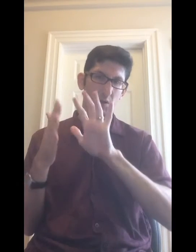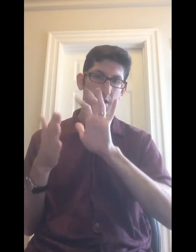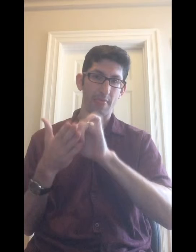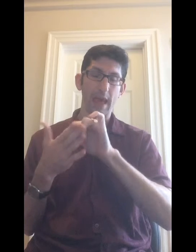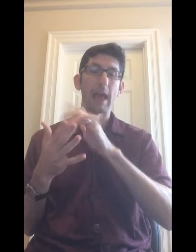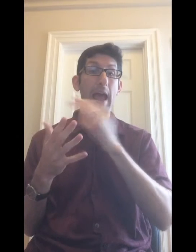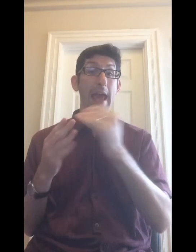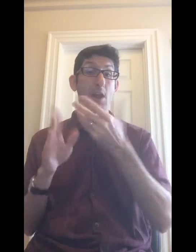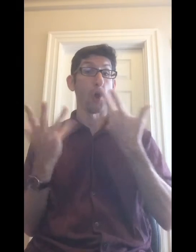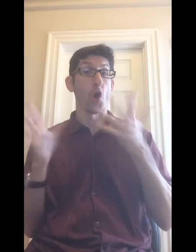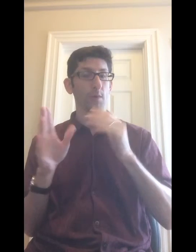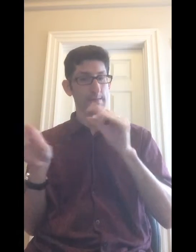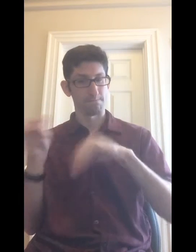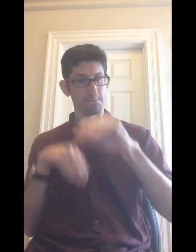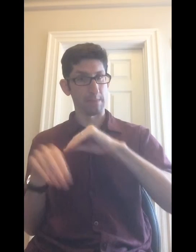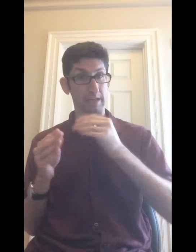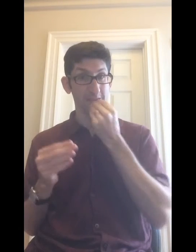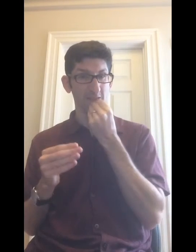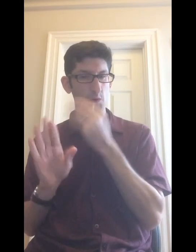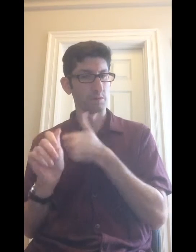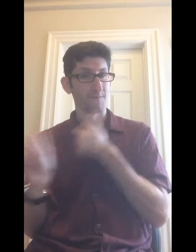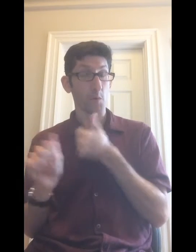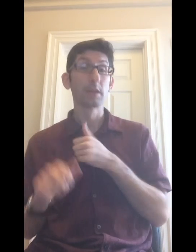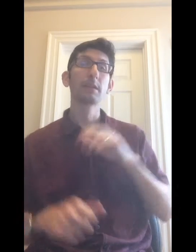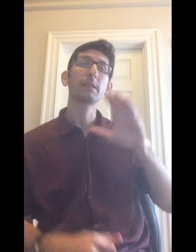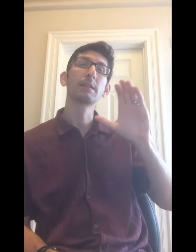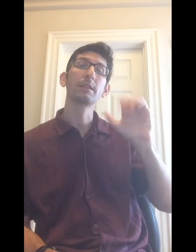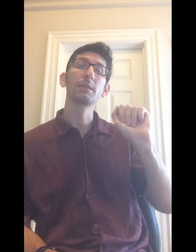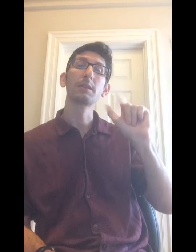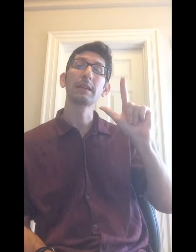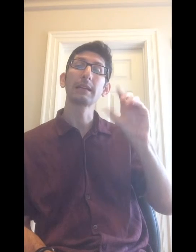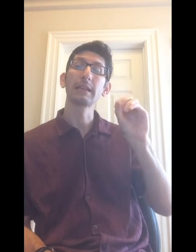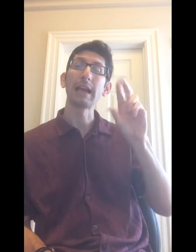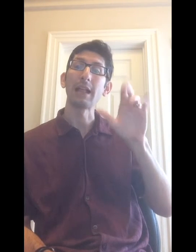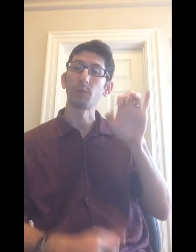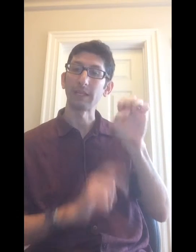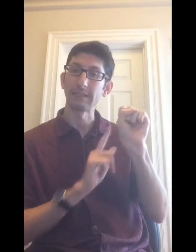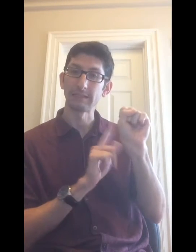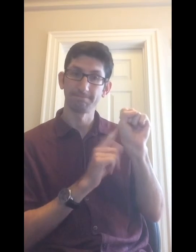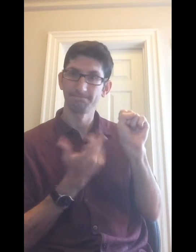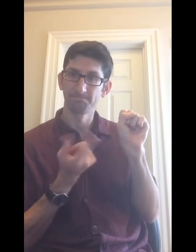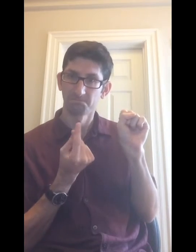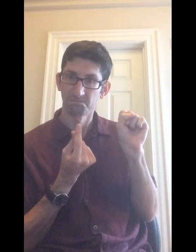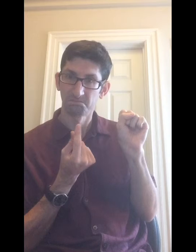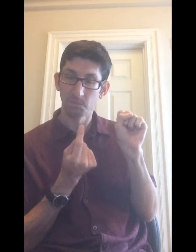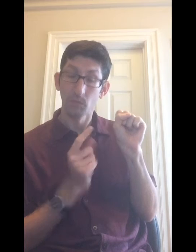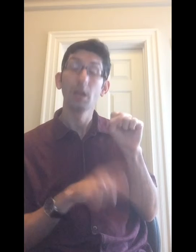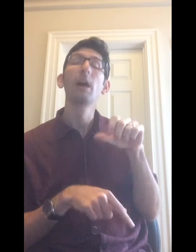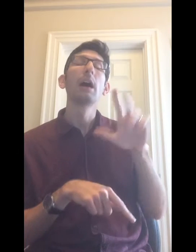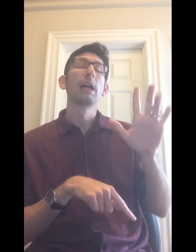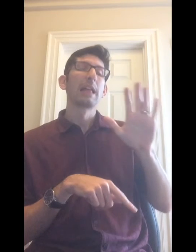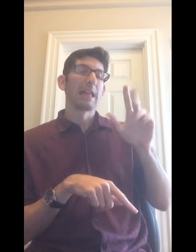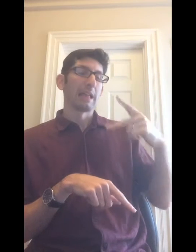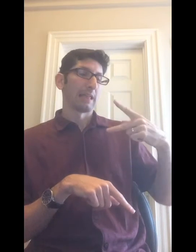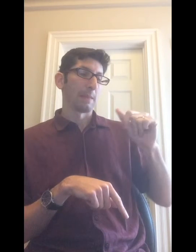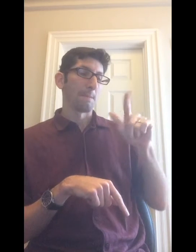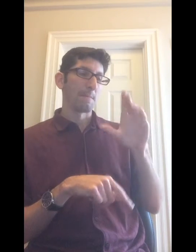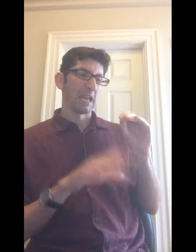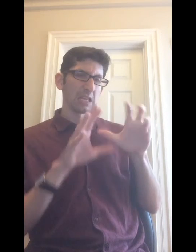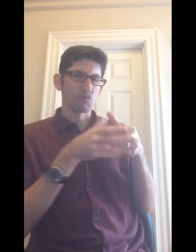foods. So what is caloric restriction? Well, there's still some discussion within the paleo community about whether or not